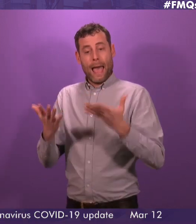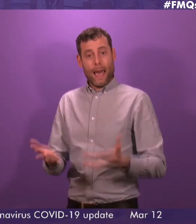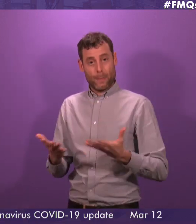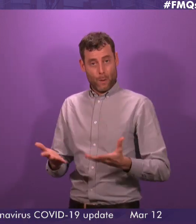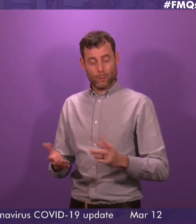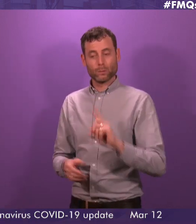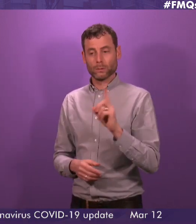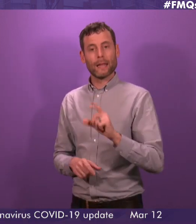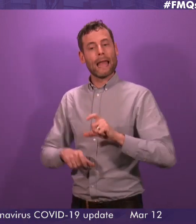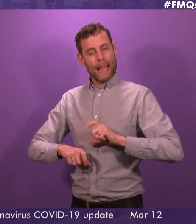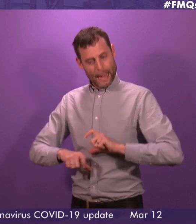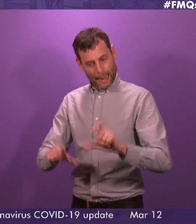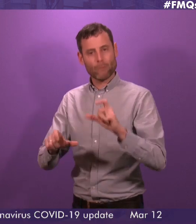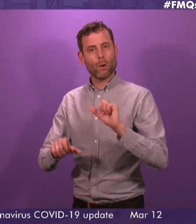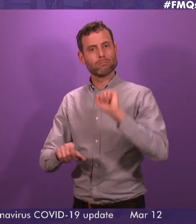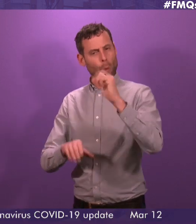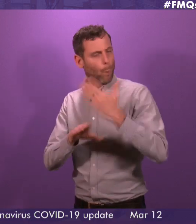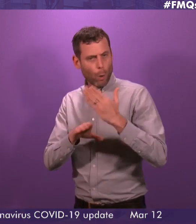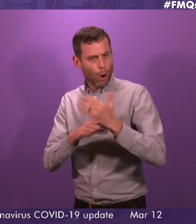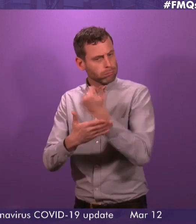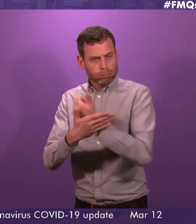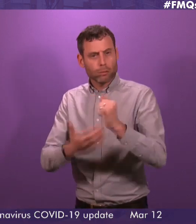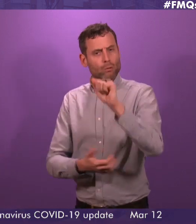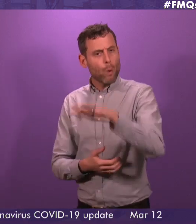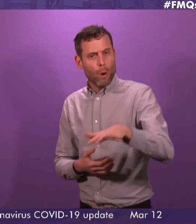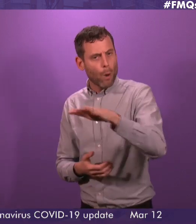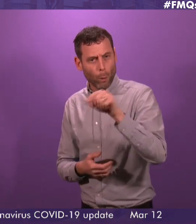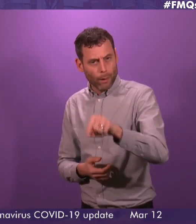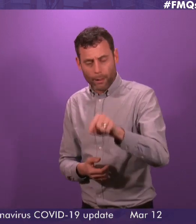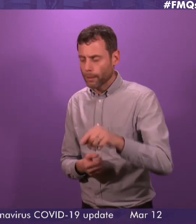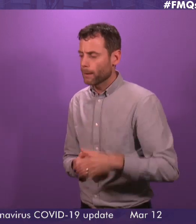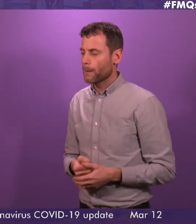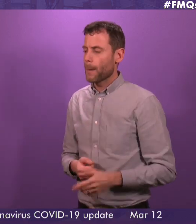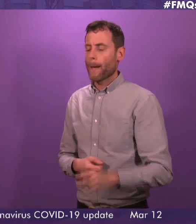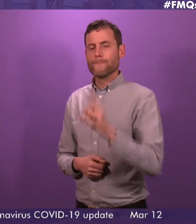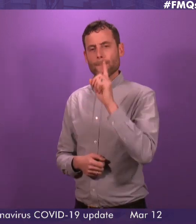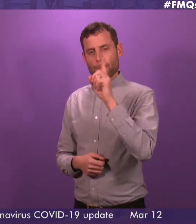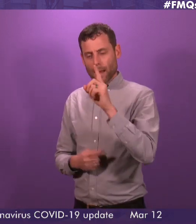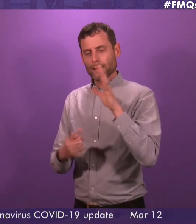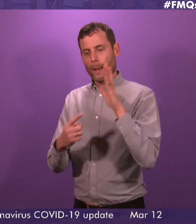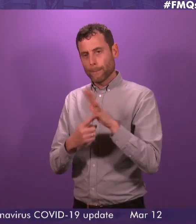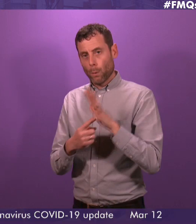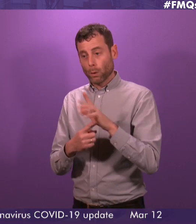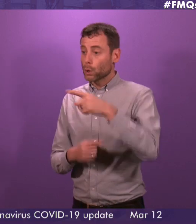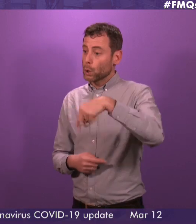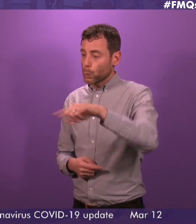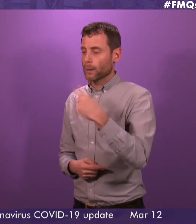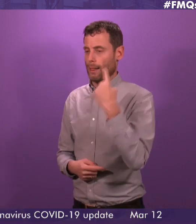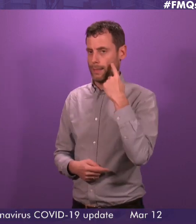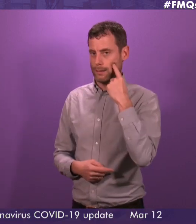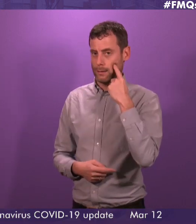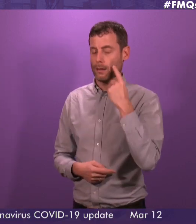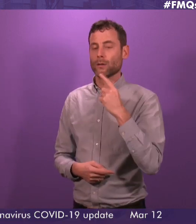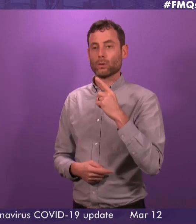business in our local offices. However, it is important that members listen to the public health advice that the Cabinet Secretary has